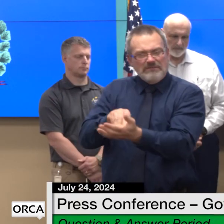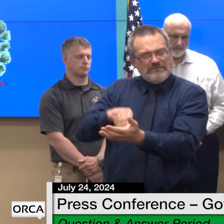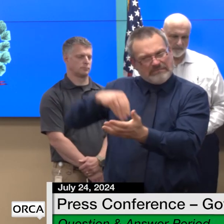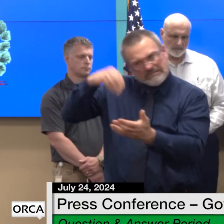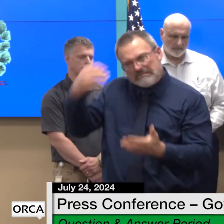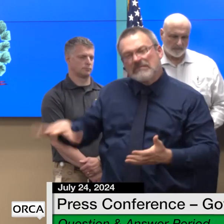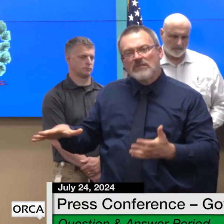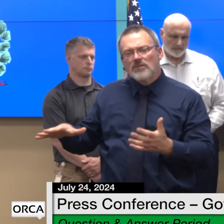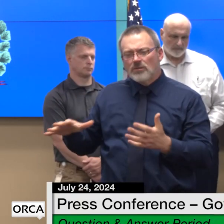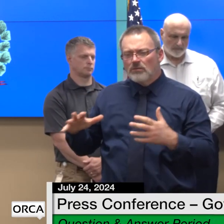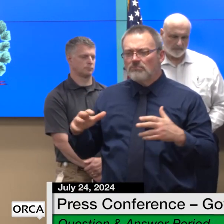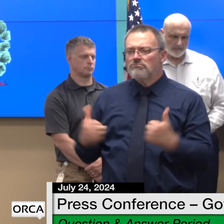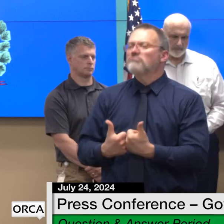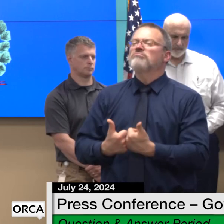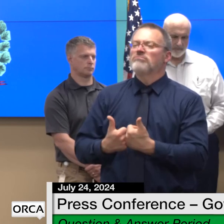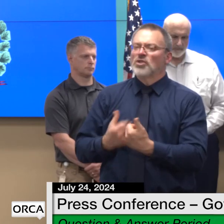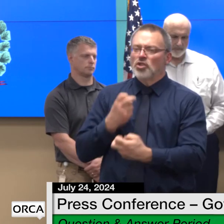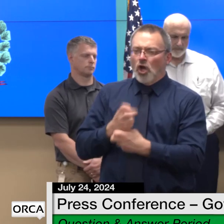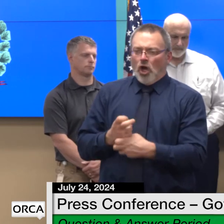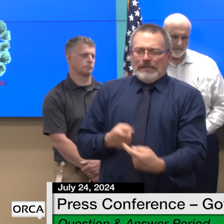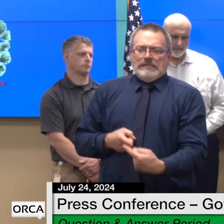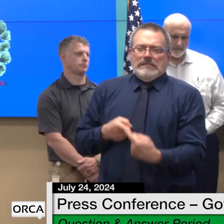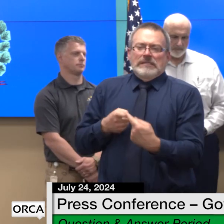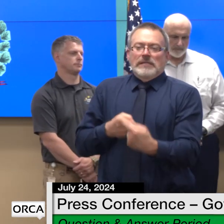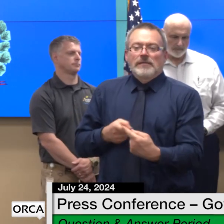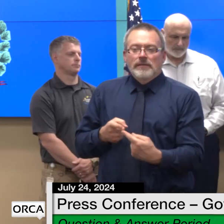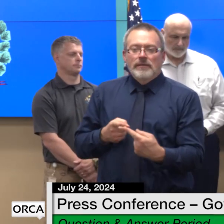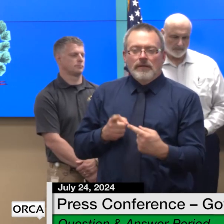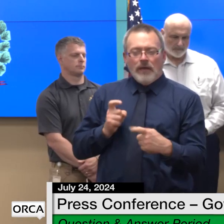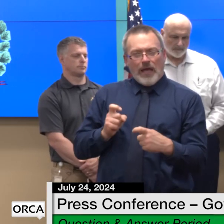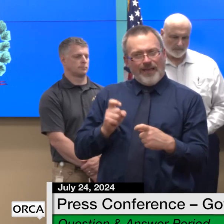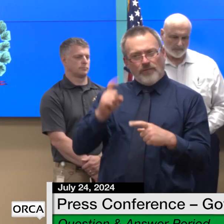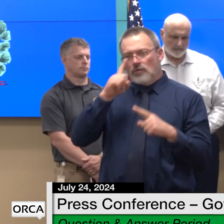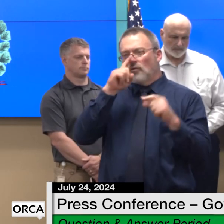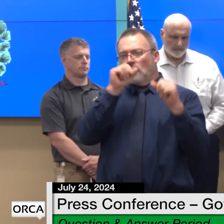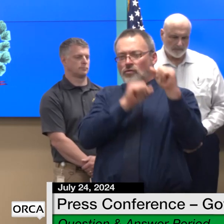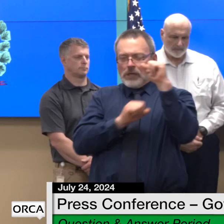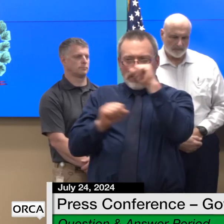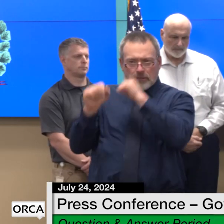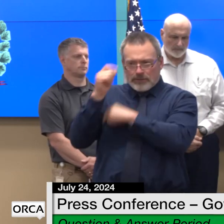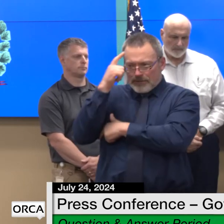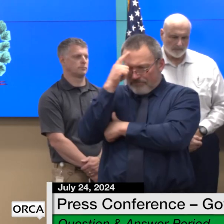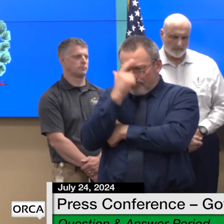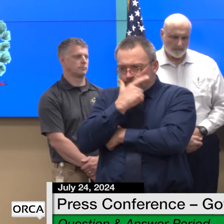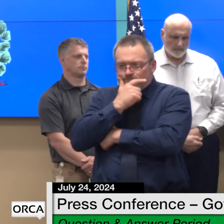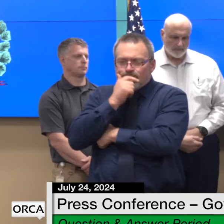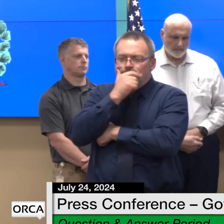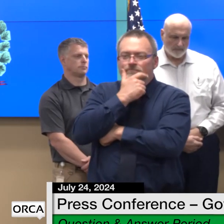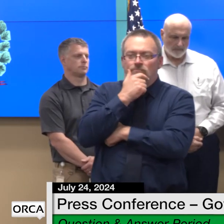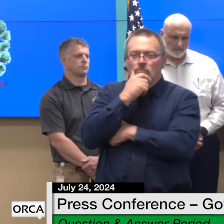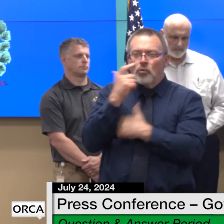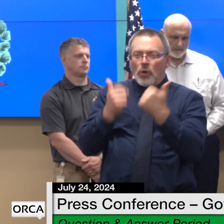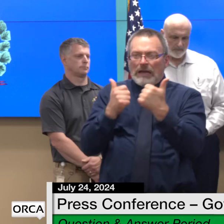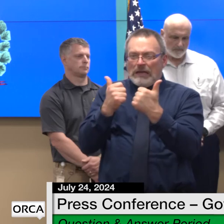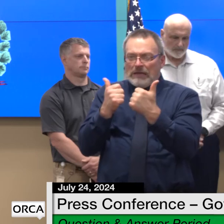do. You have to prioritize. I think there are areas that should be